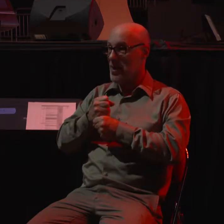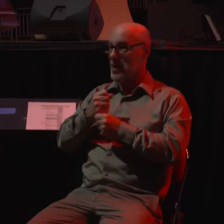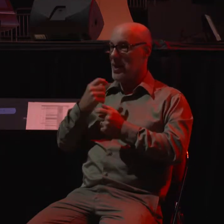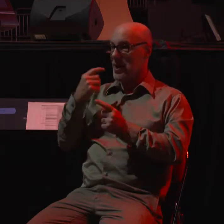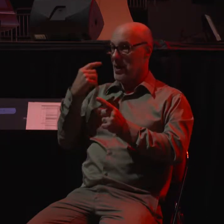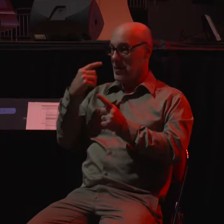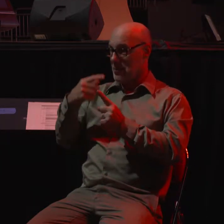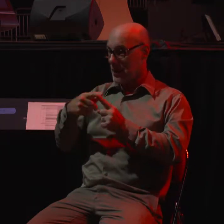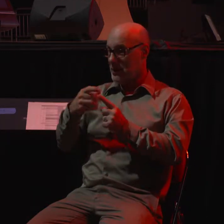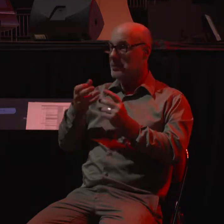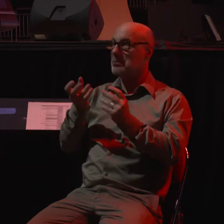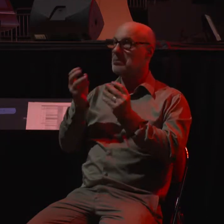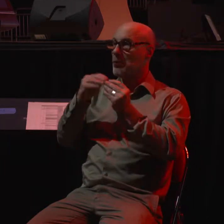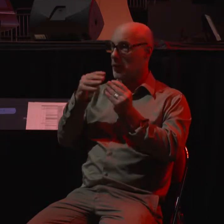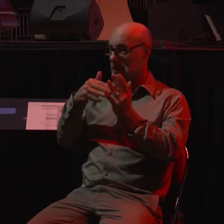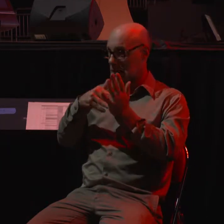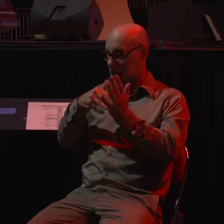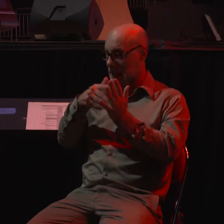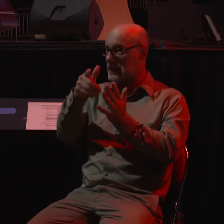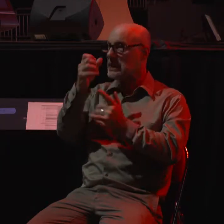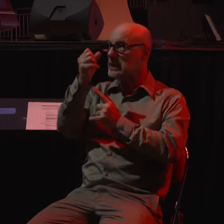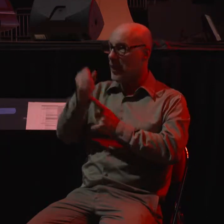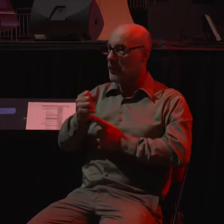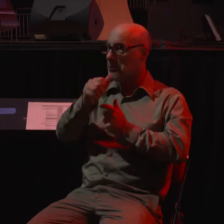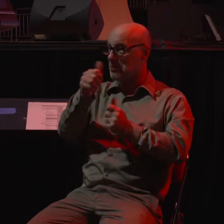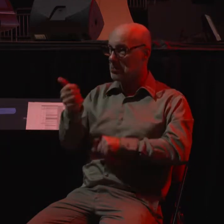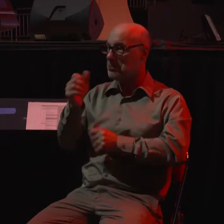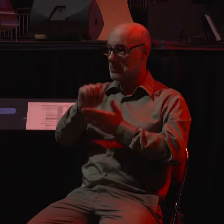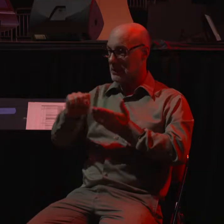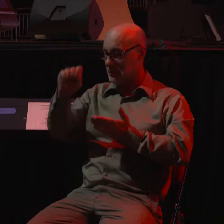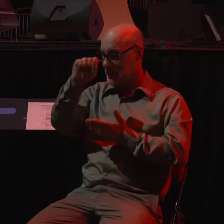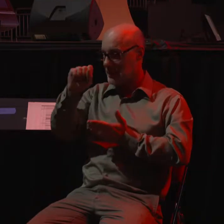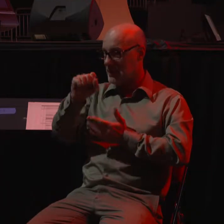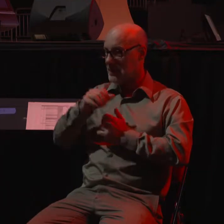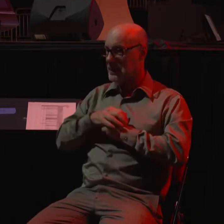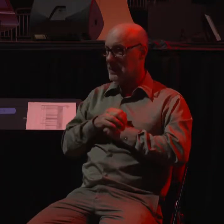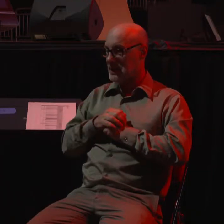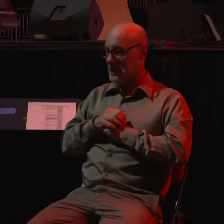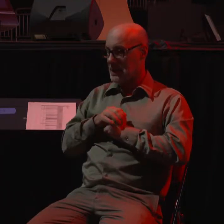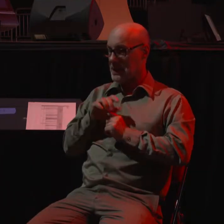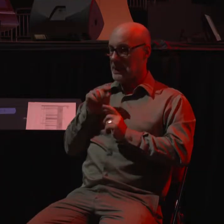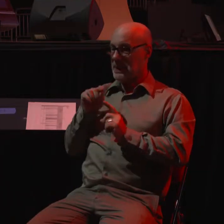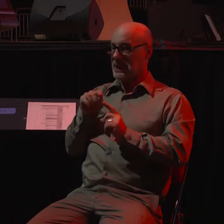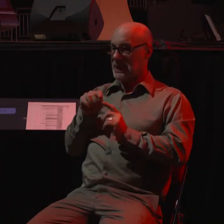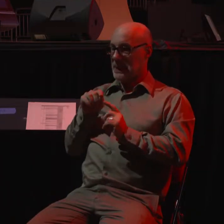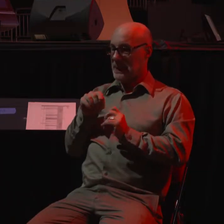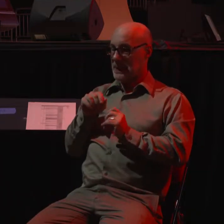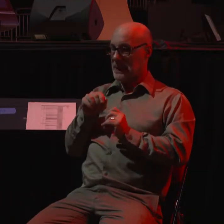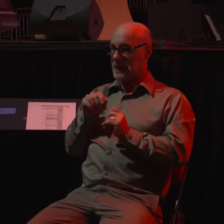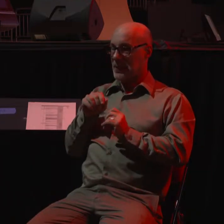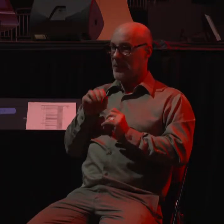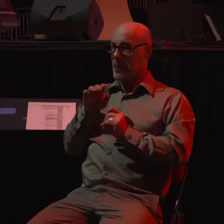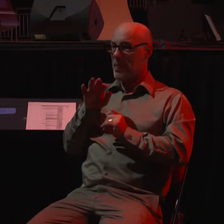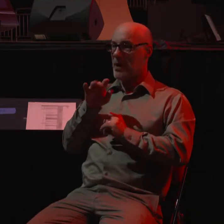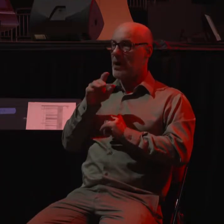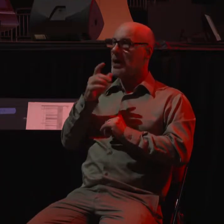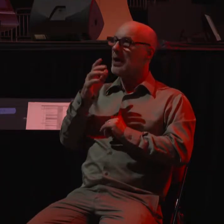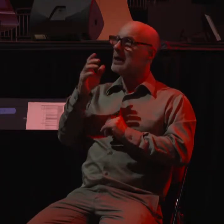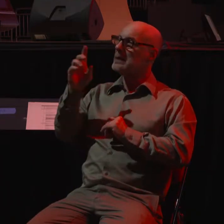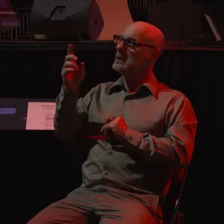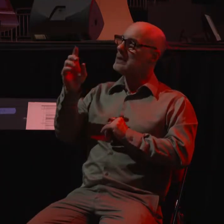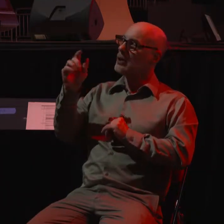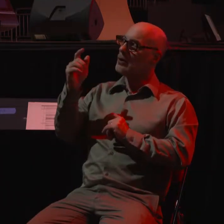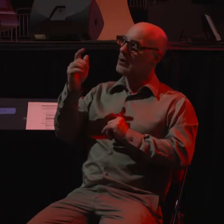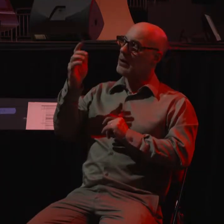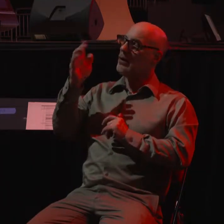studies, PhD studies at the Southern Baptist Theological Seminary. And outside of one of my mentors, the late Dr. Eddie